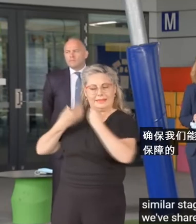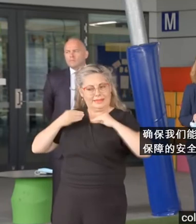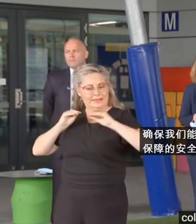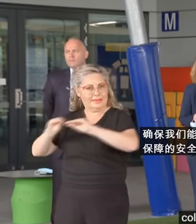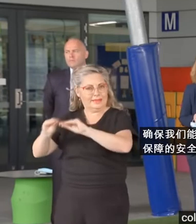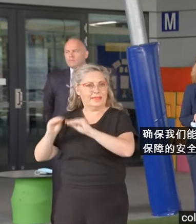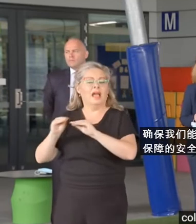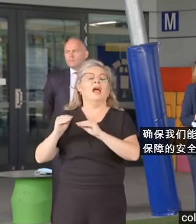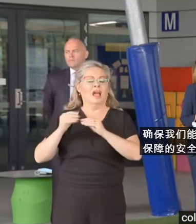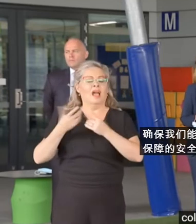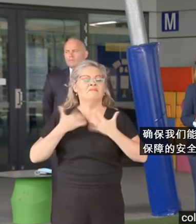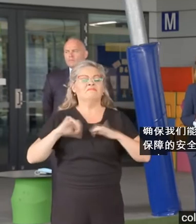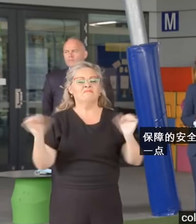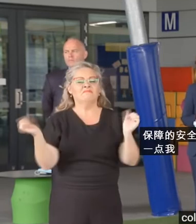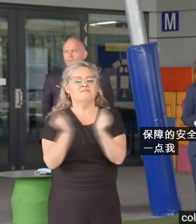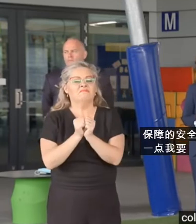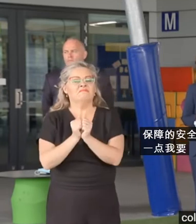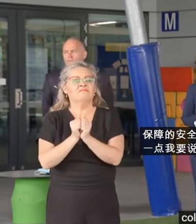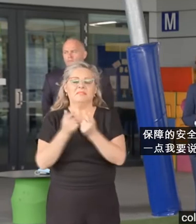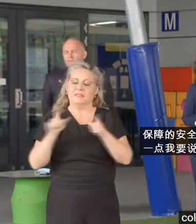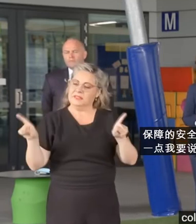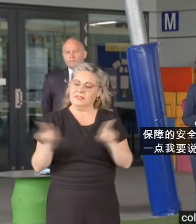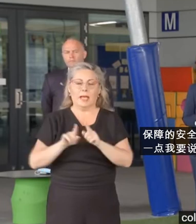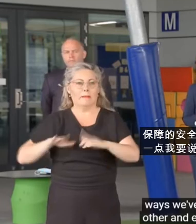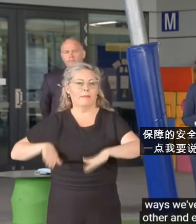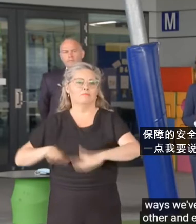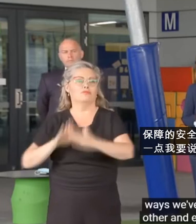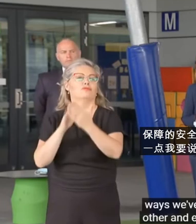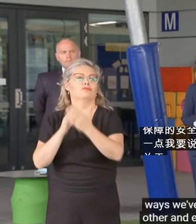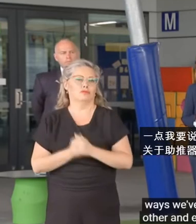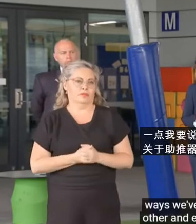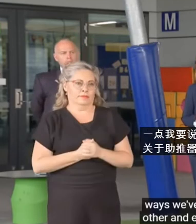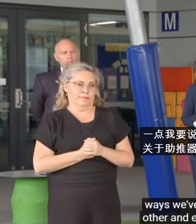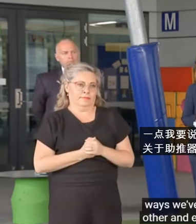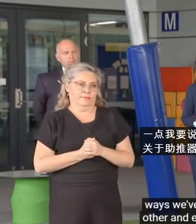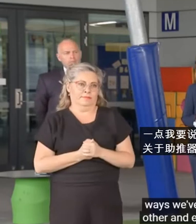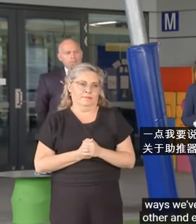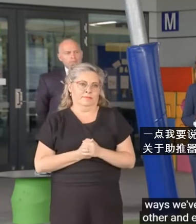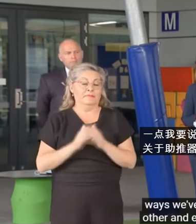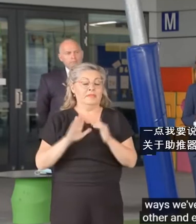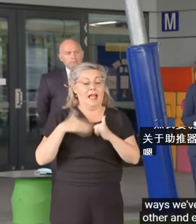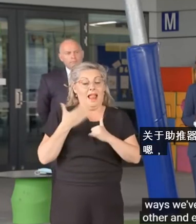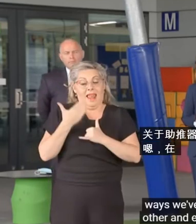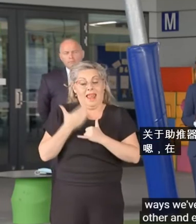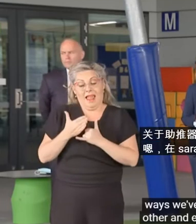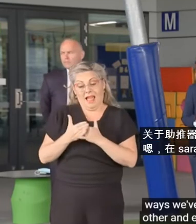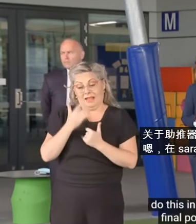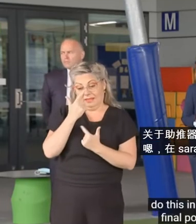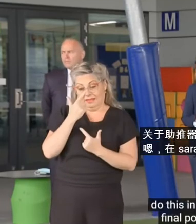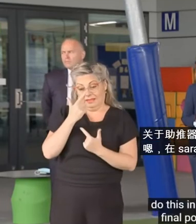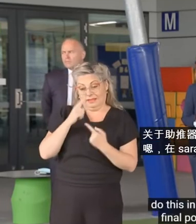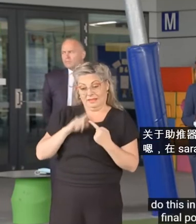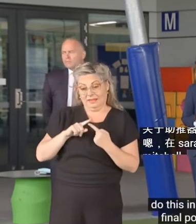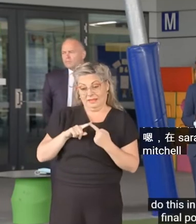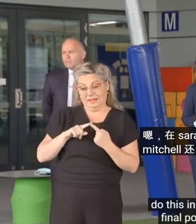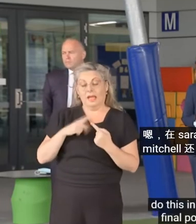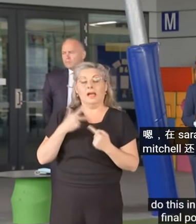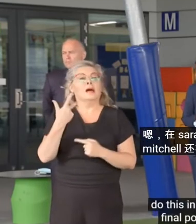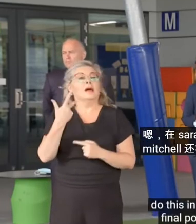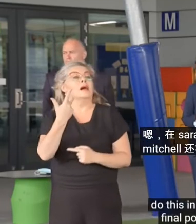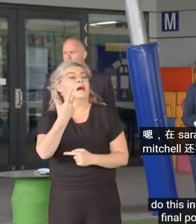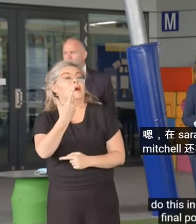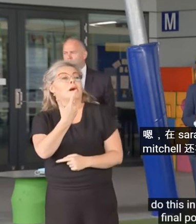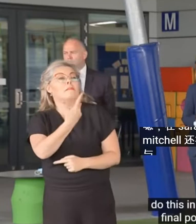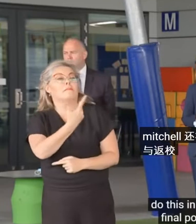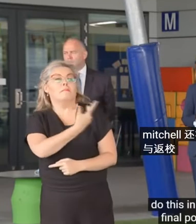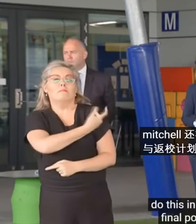in a COVID-safe way. The final point I'll make is in relation to boosters. Before Sarah, Mitchell will